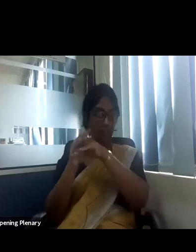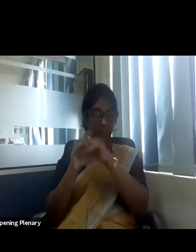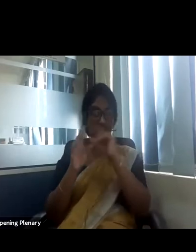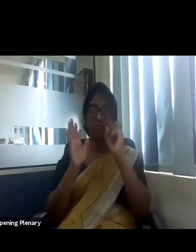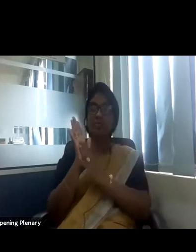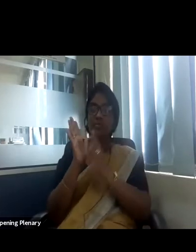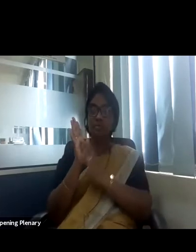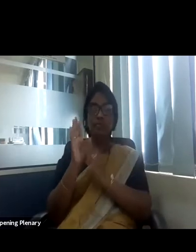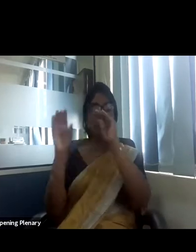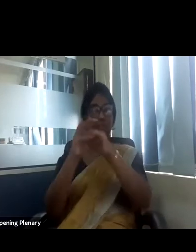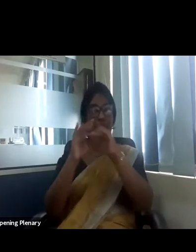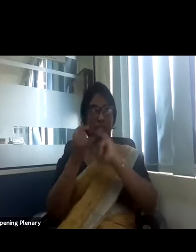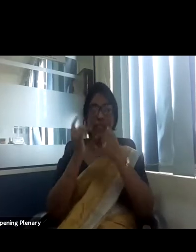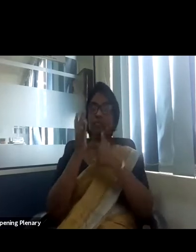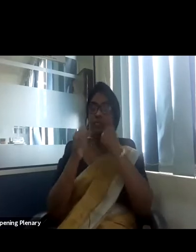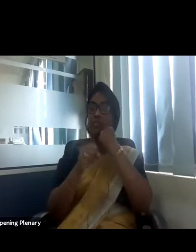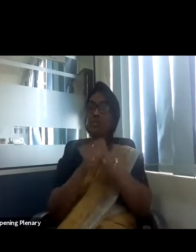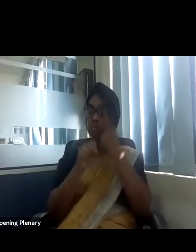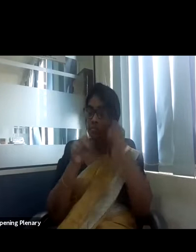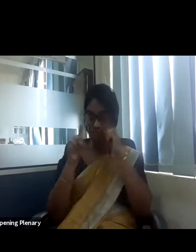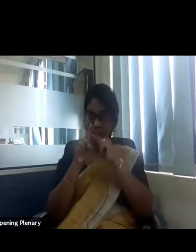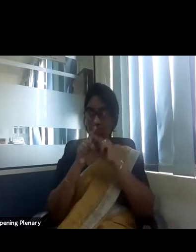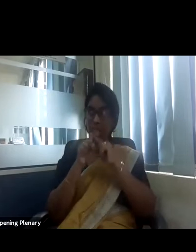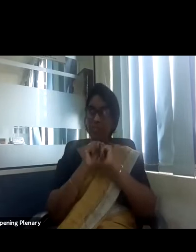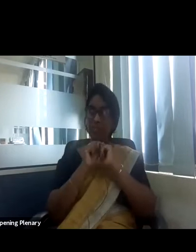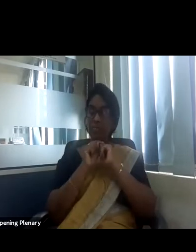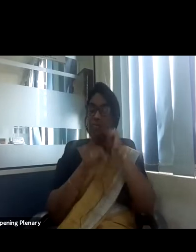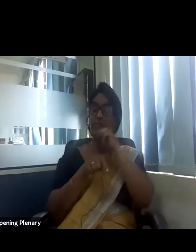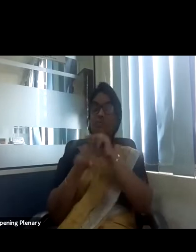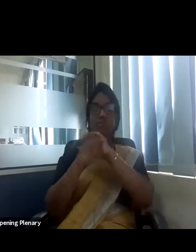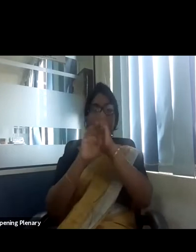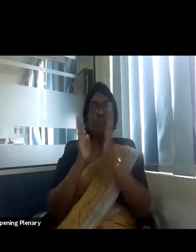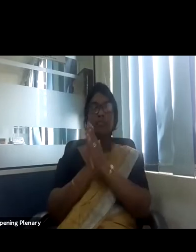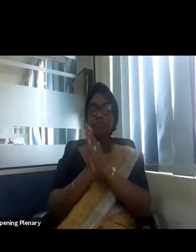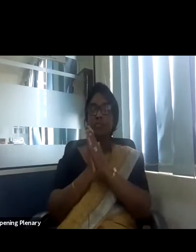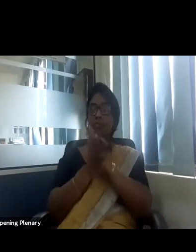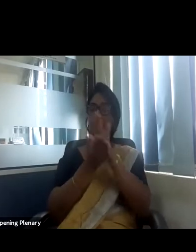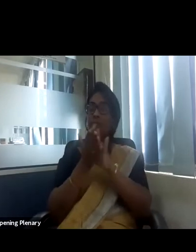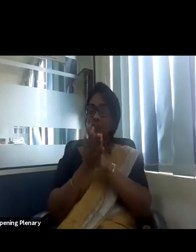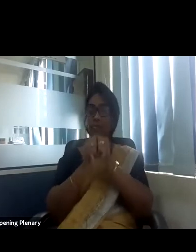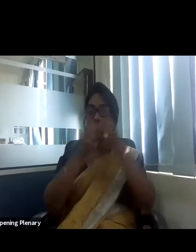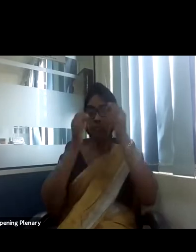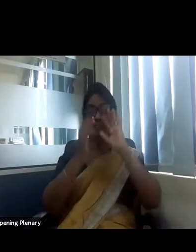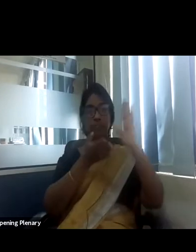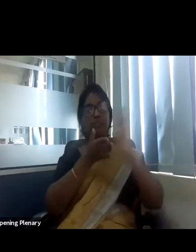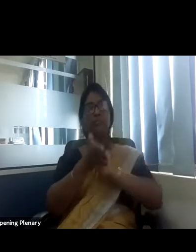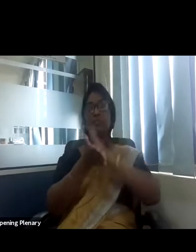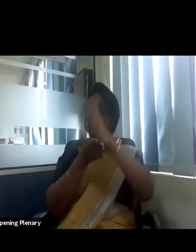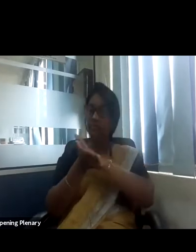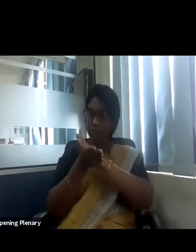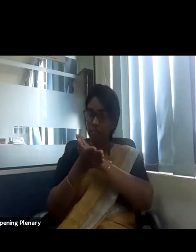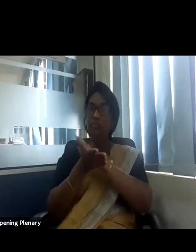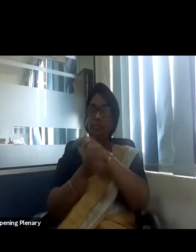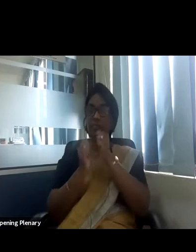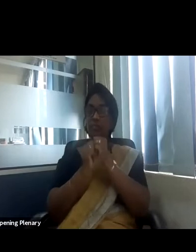60. These would undoubtedly help address sector-specific bottlenecks as well as mitigate potential COVID-19